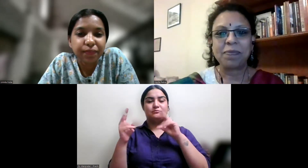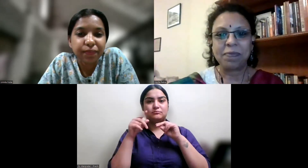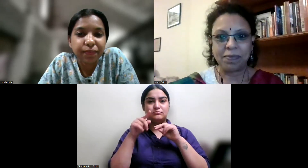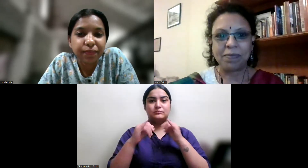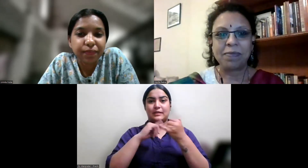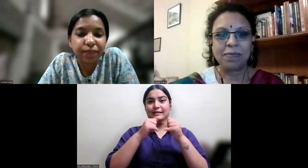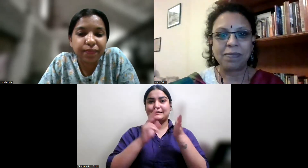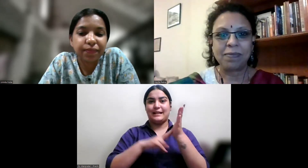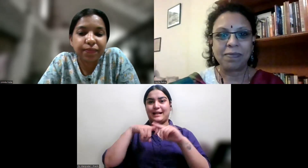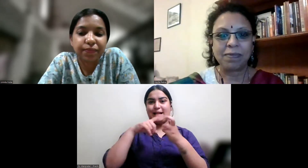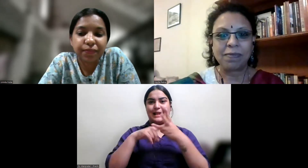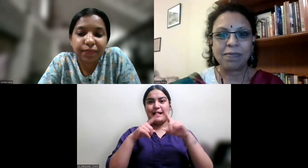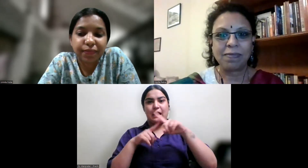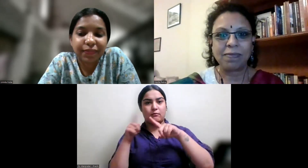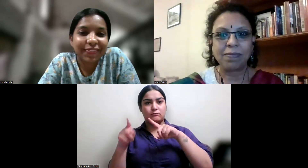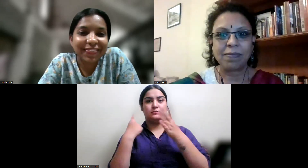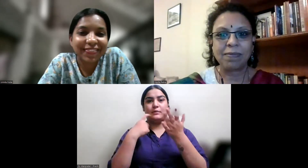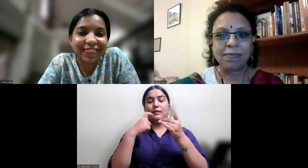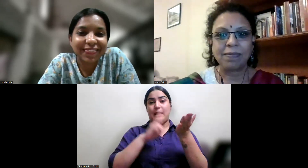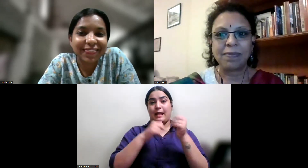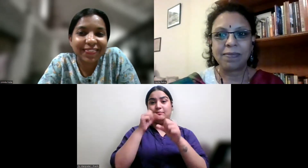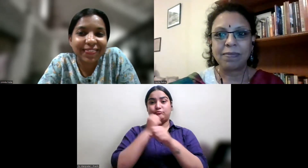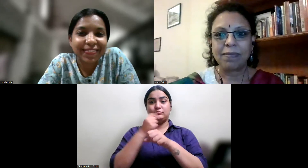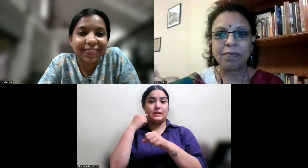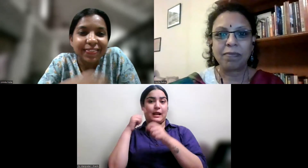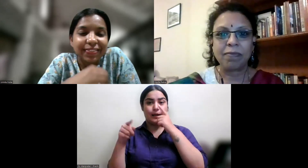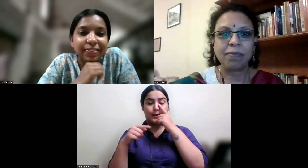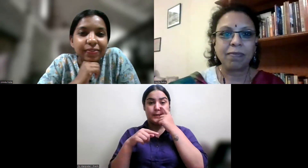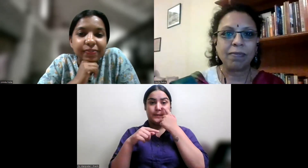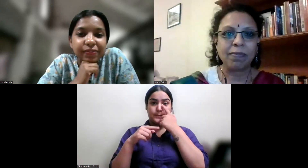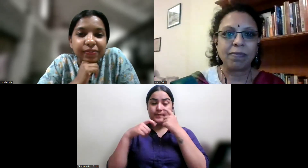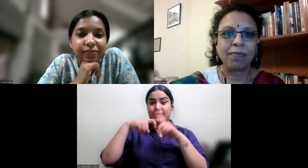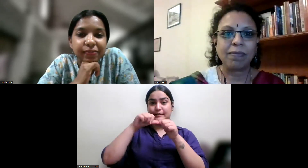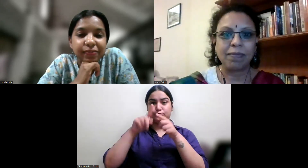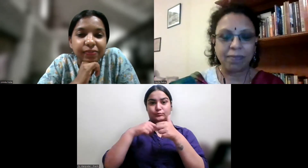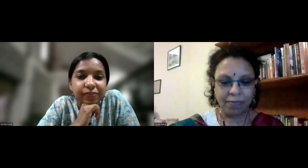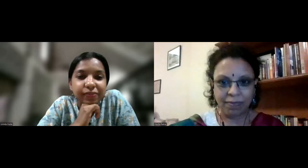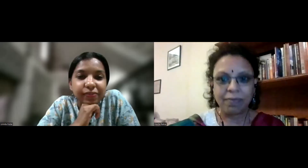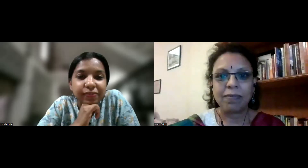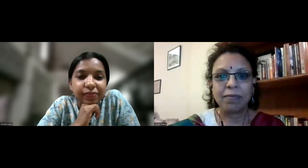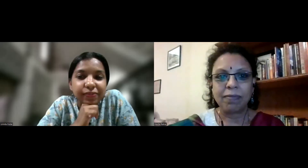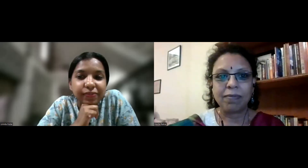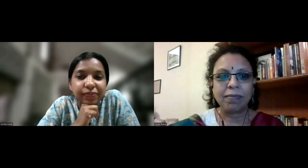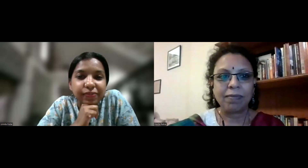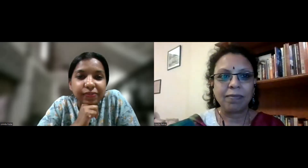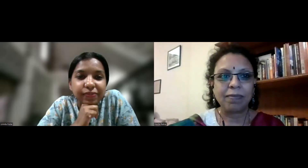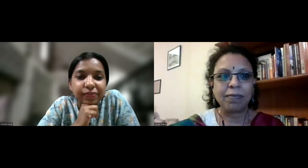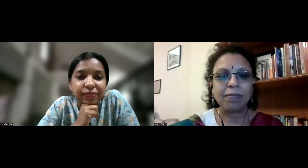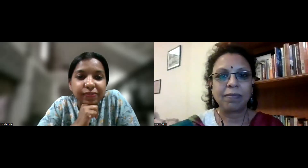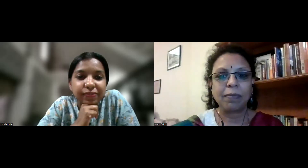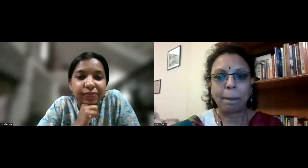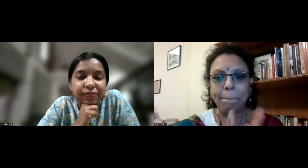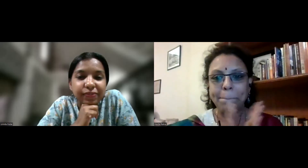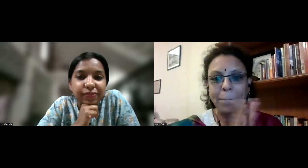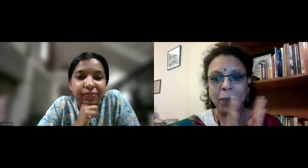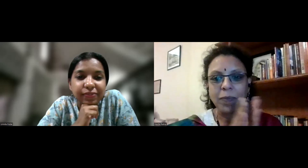Nagis, I'm not sure whether Kajal is here today, but Kajal and everyone else who is building collectives in